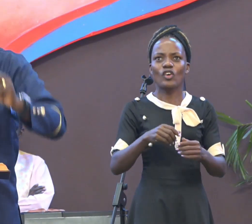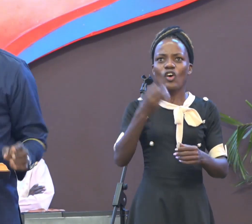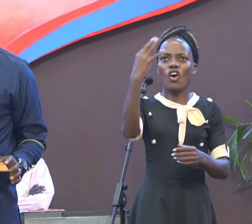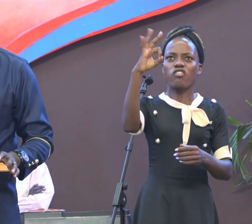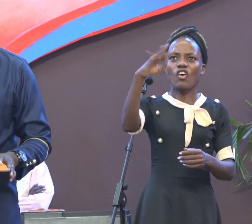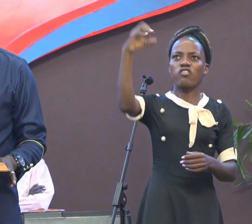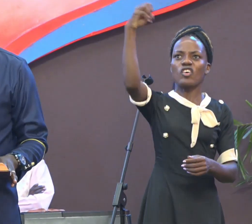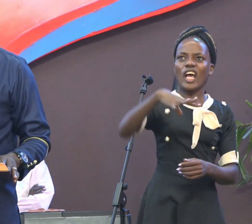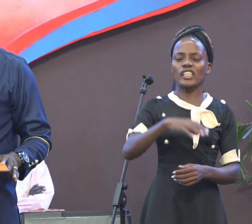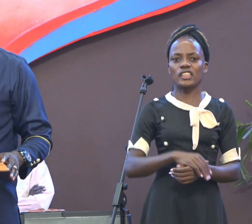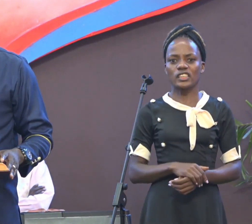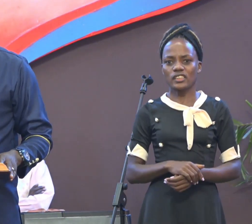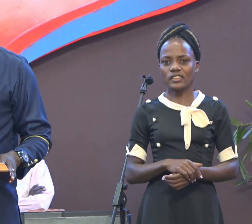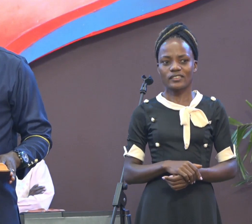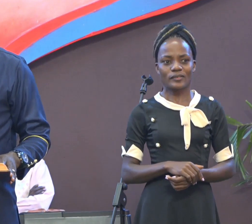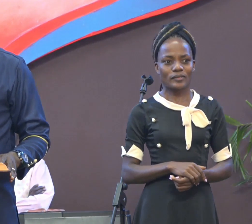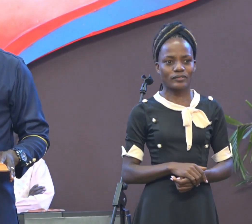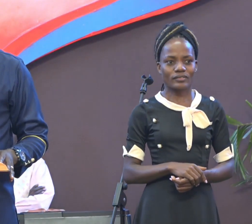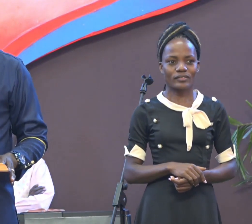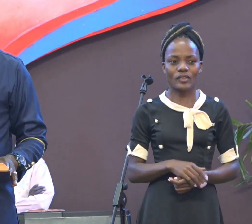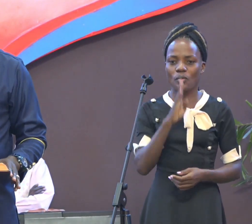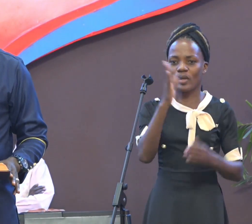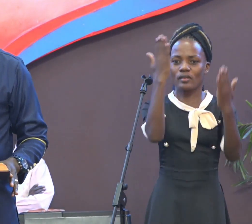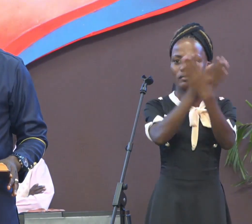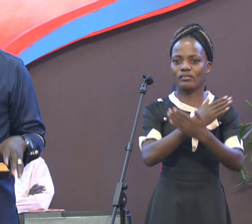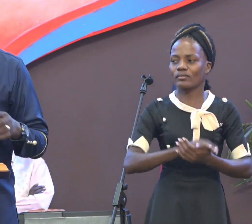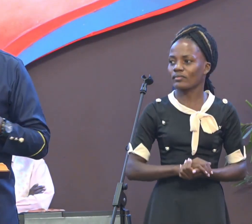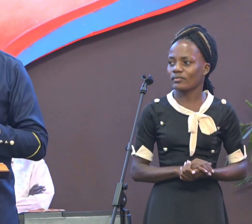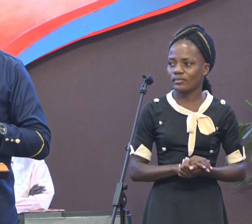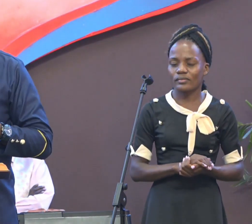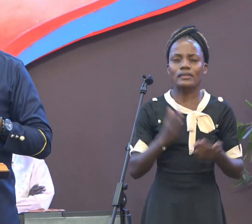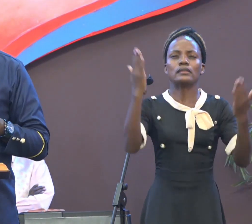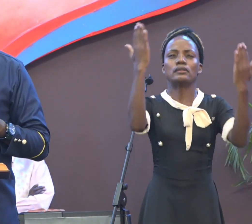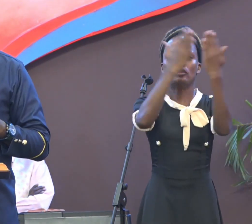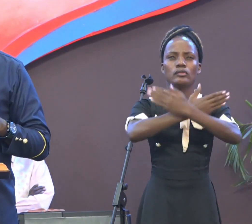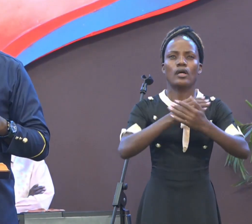And if you're angry, even don't want the light to be on, you switch it off.